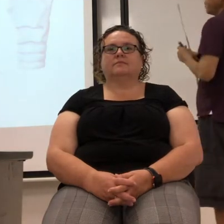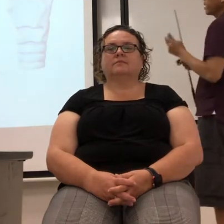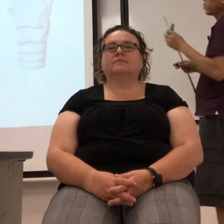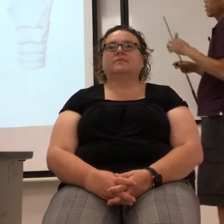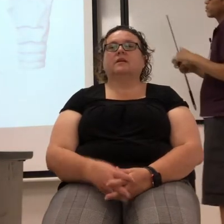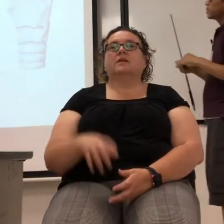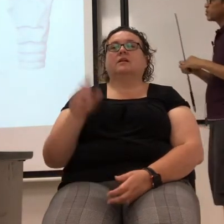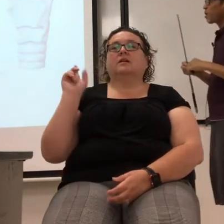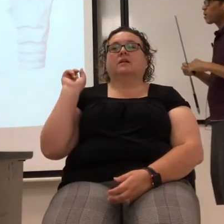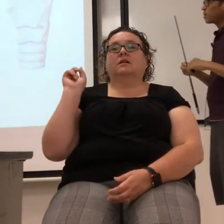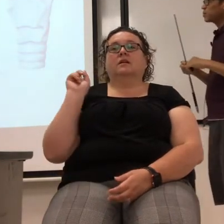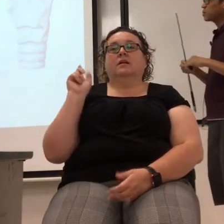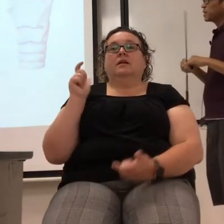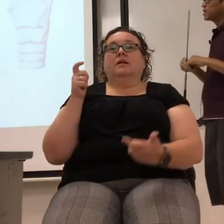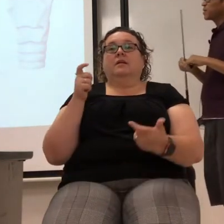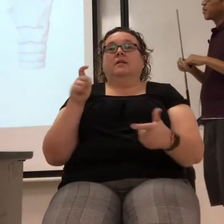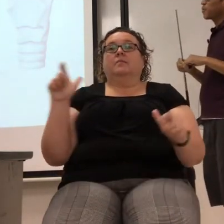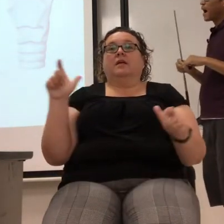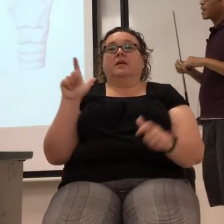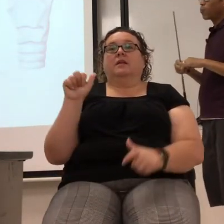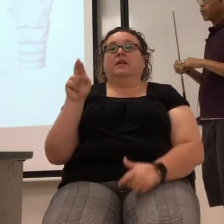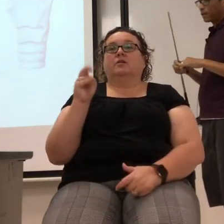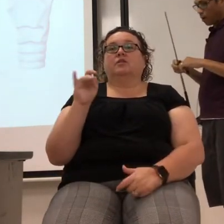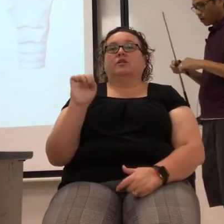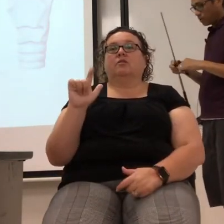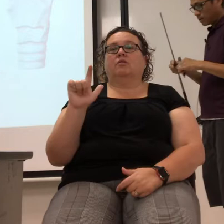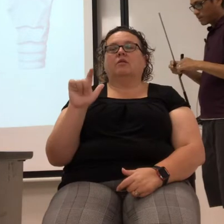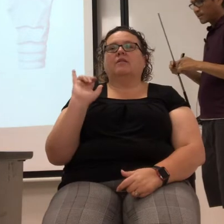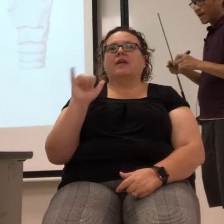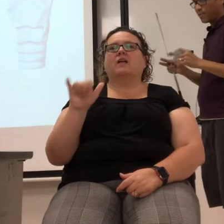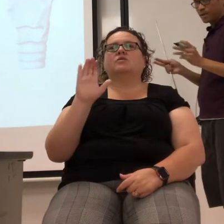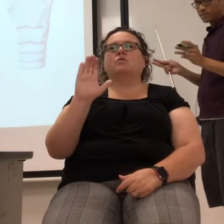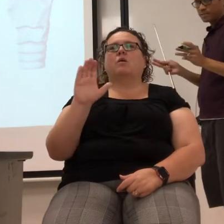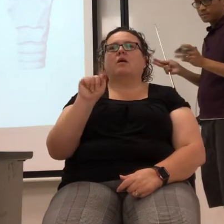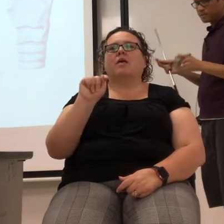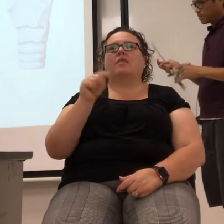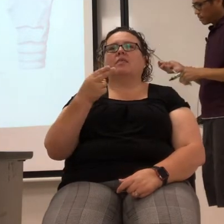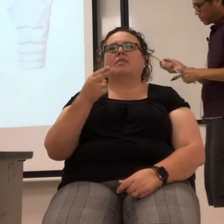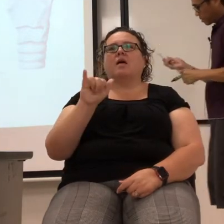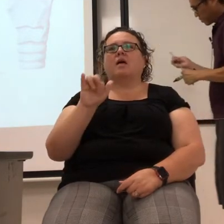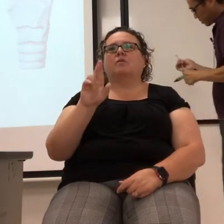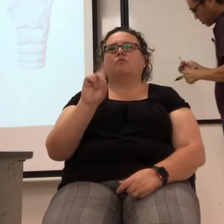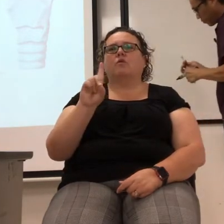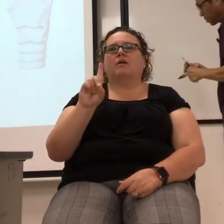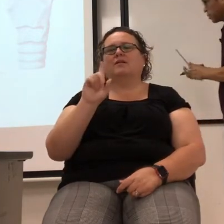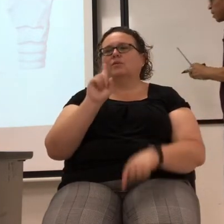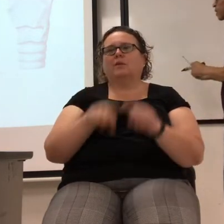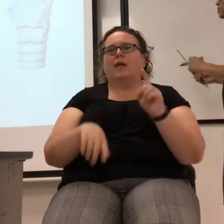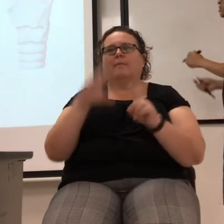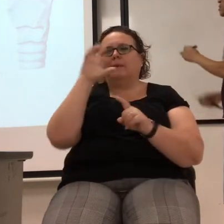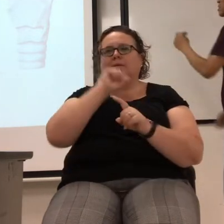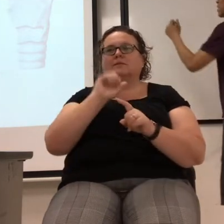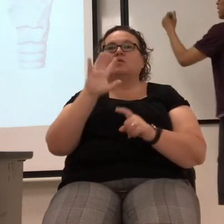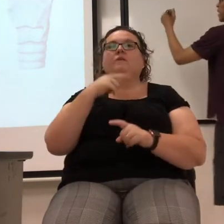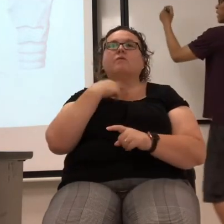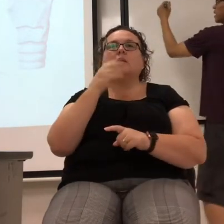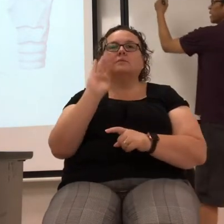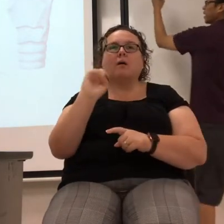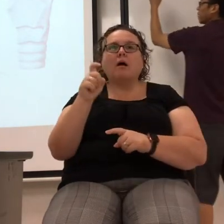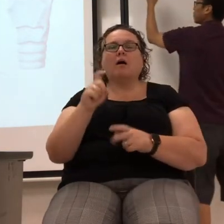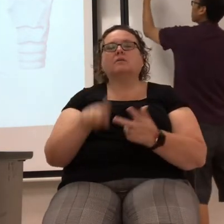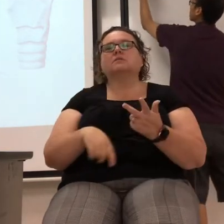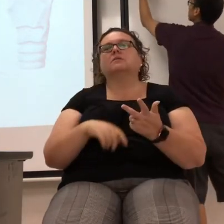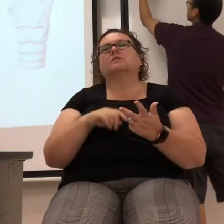Well, that big laryngeal cartilage is the thyroid cartilage. That's a can't miss. It's your voice box.